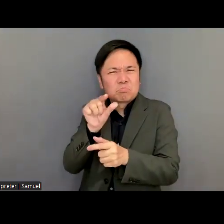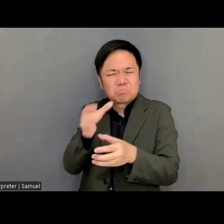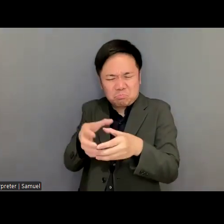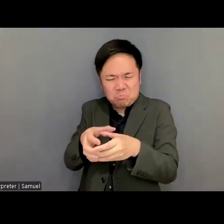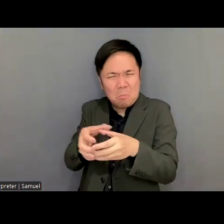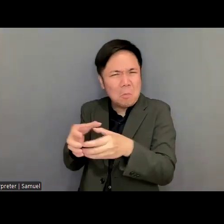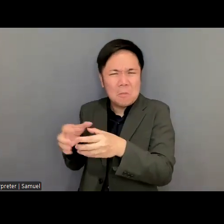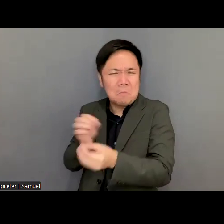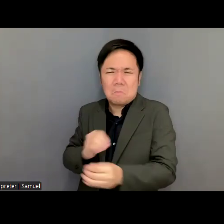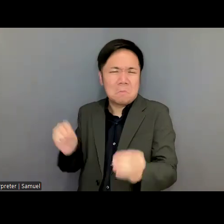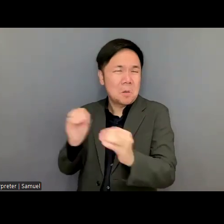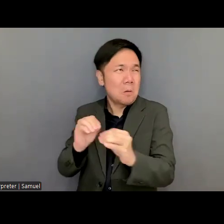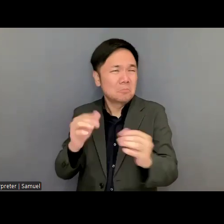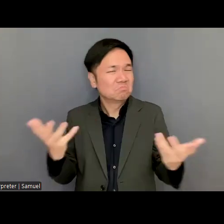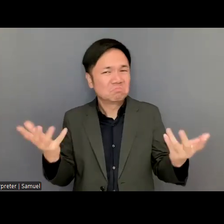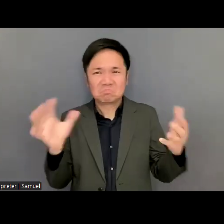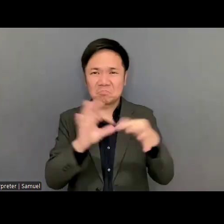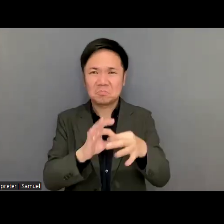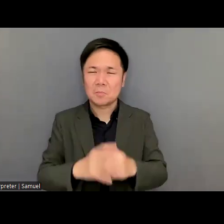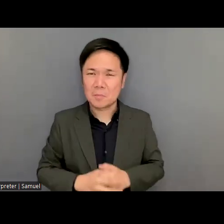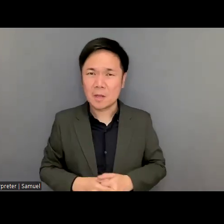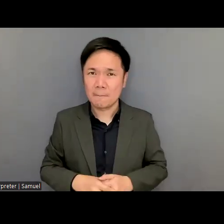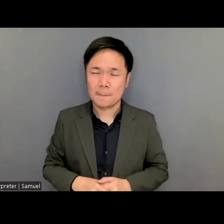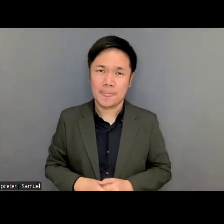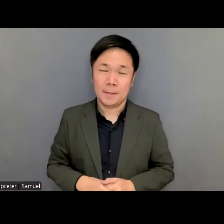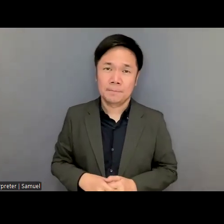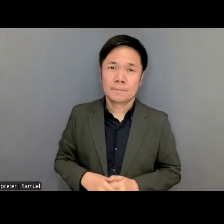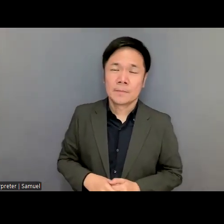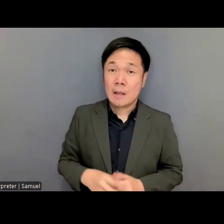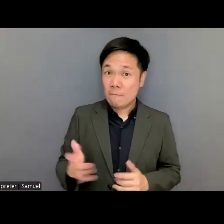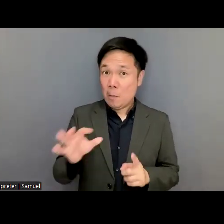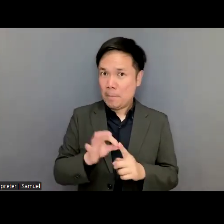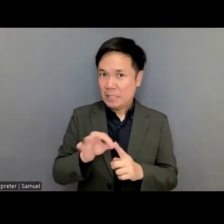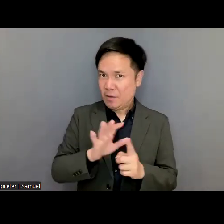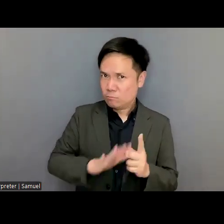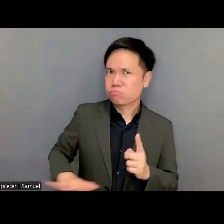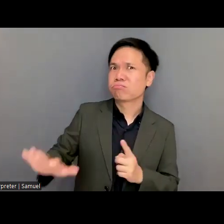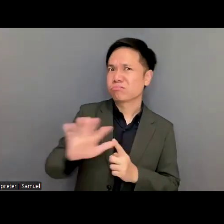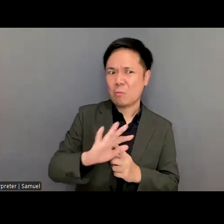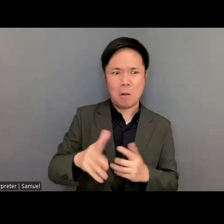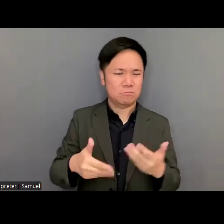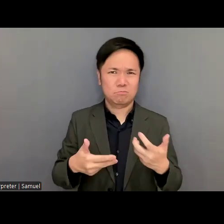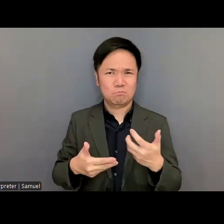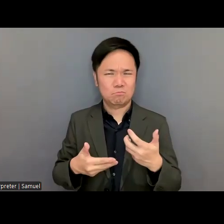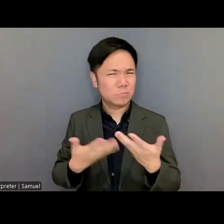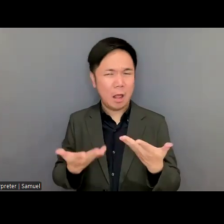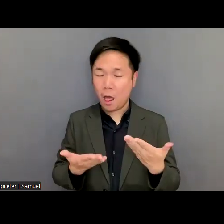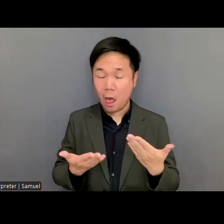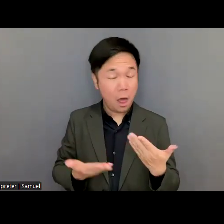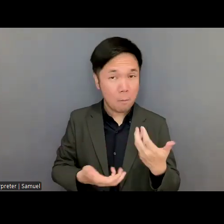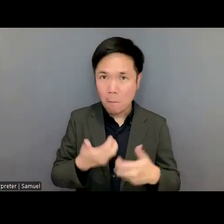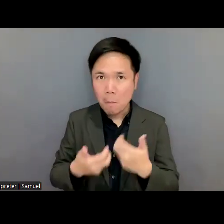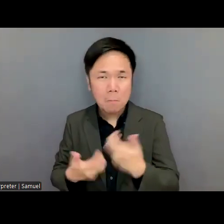issues, some of the issues that around the Pacific Island countries we are faced with. And in Papua New Guinea, which